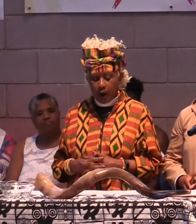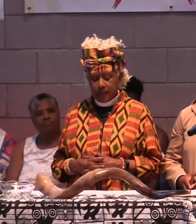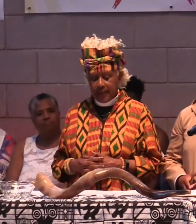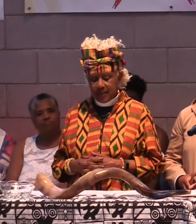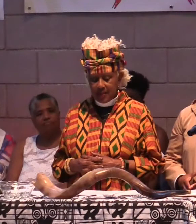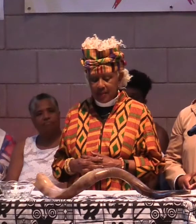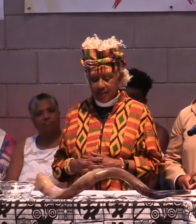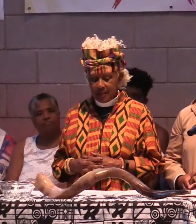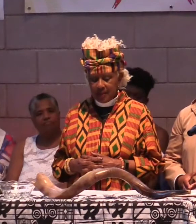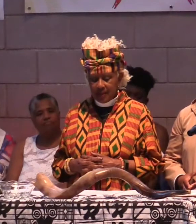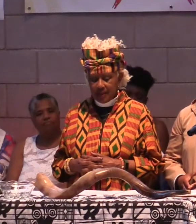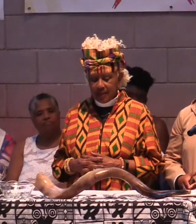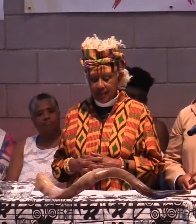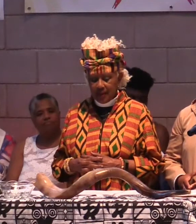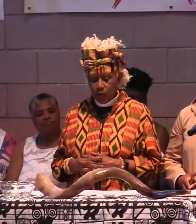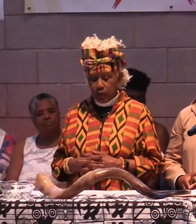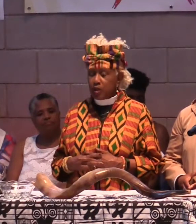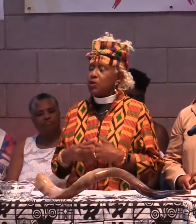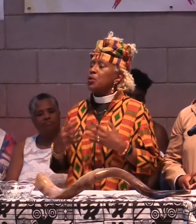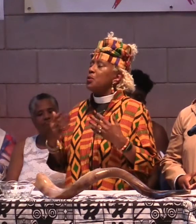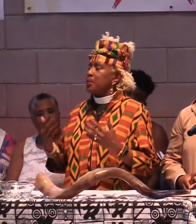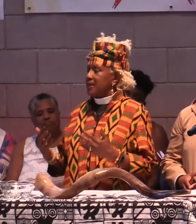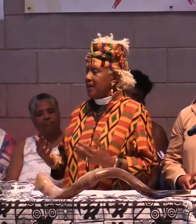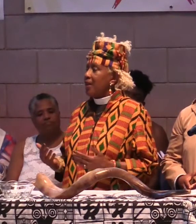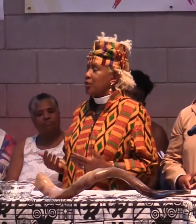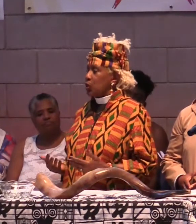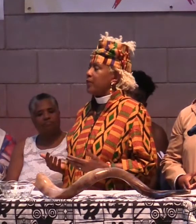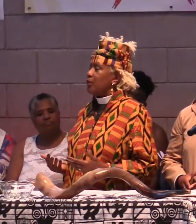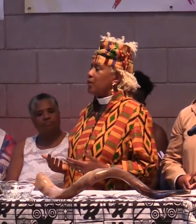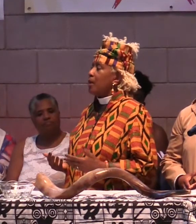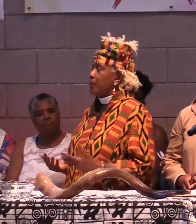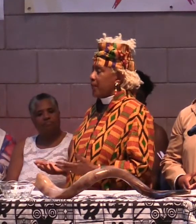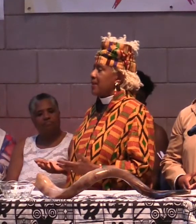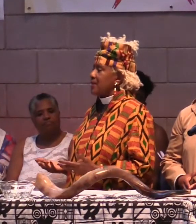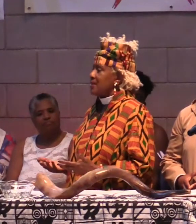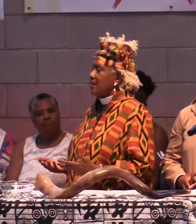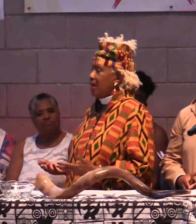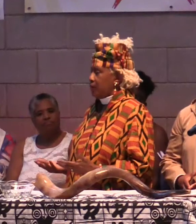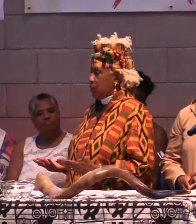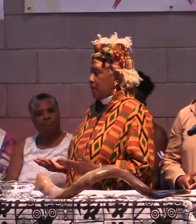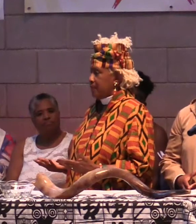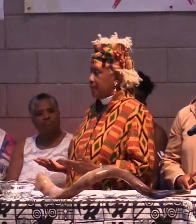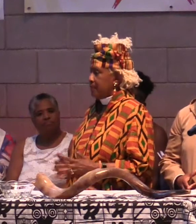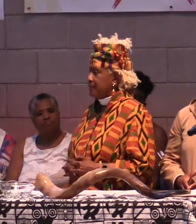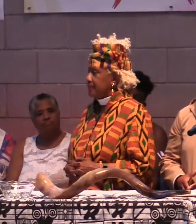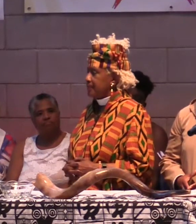our heartbeat. We resume the joyful praise of the